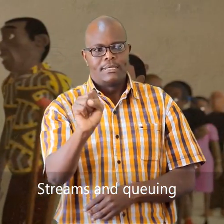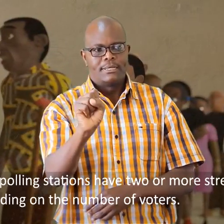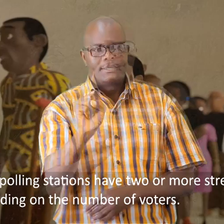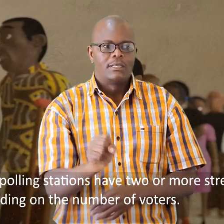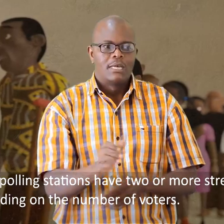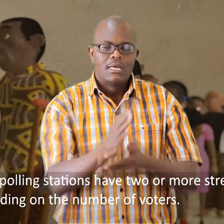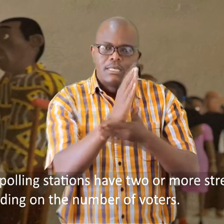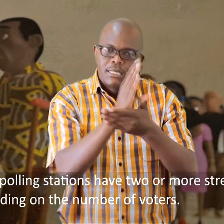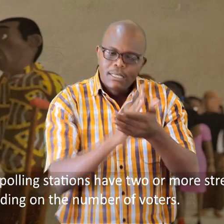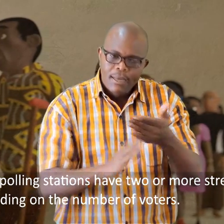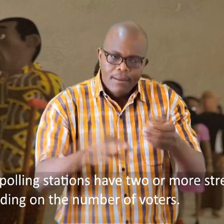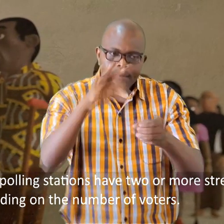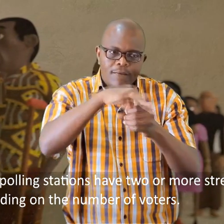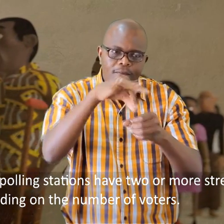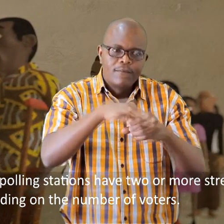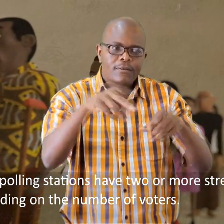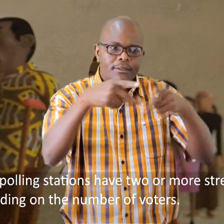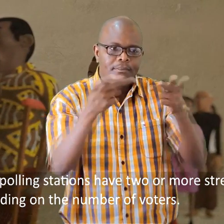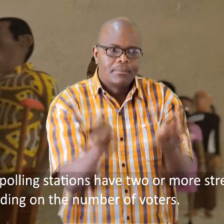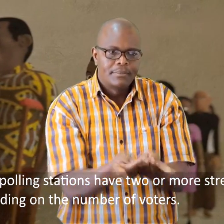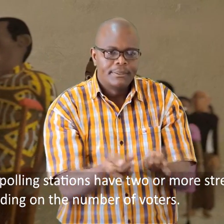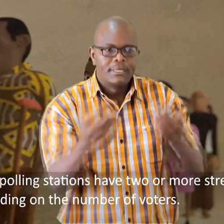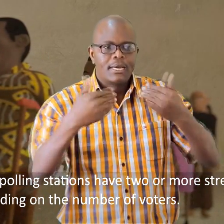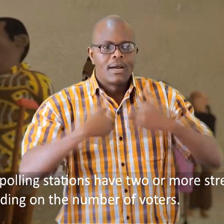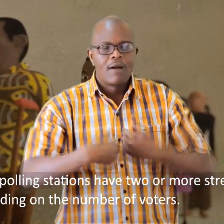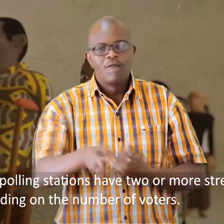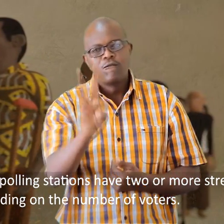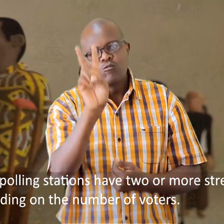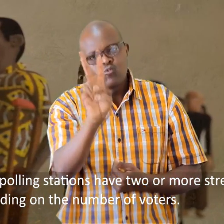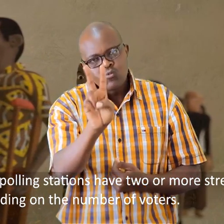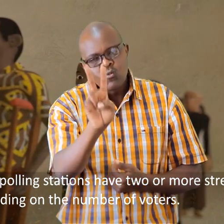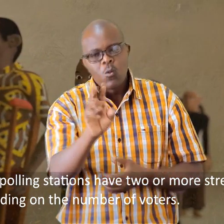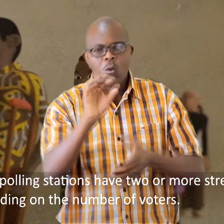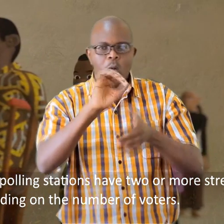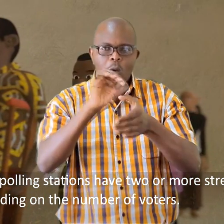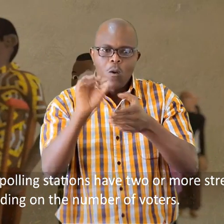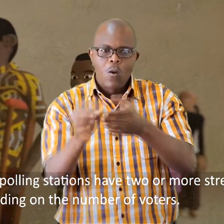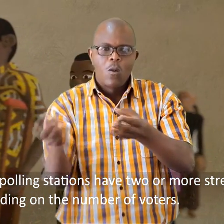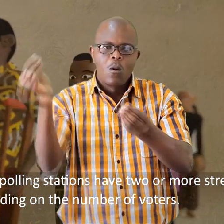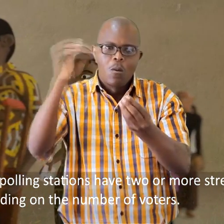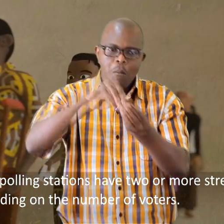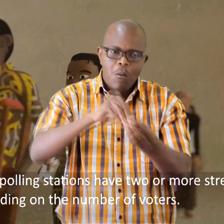Some polling stations have two or more streams depending on the number of voters.